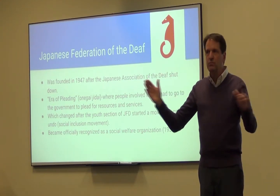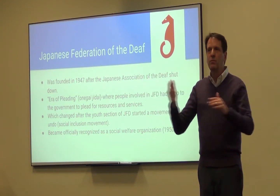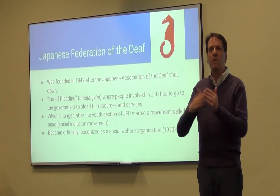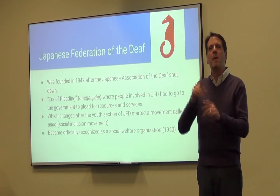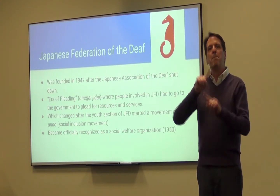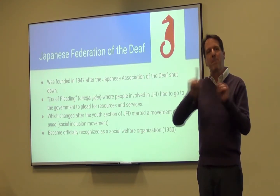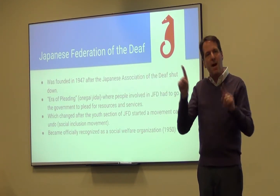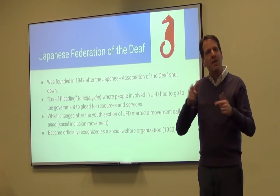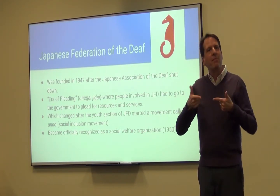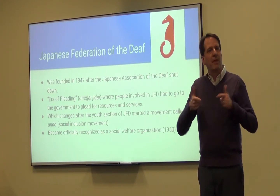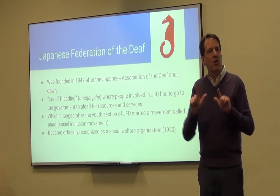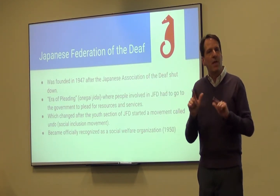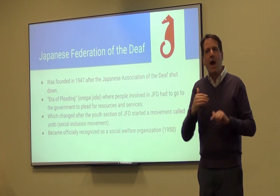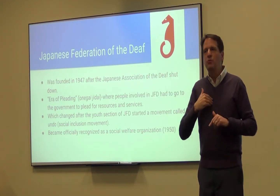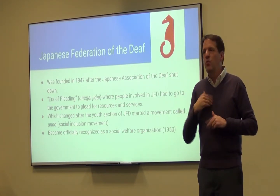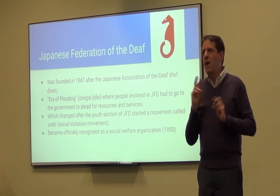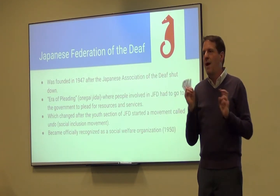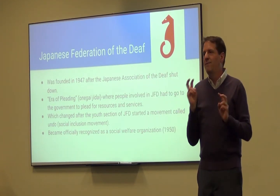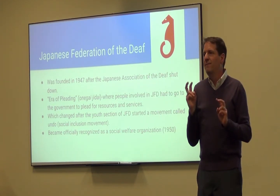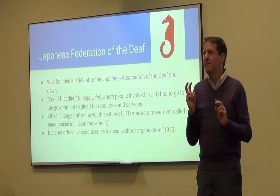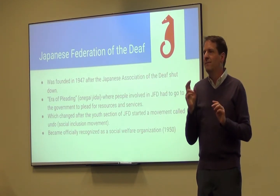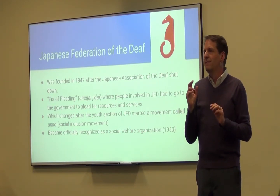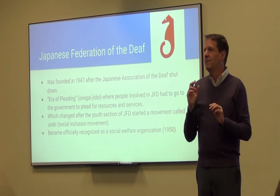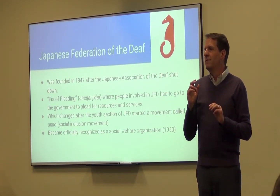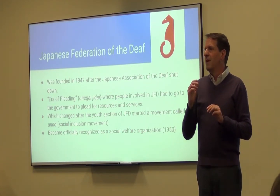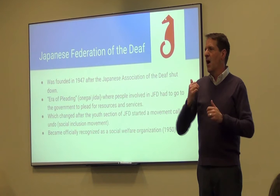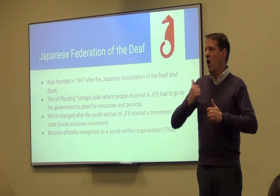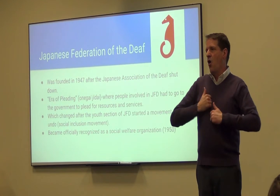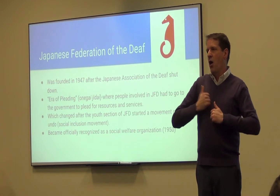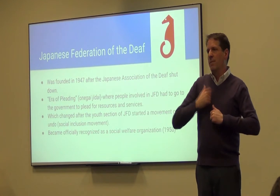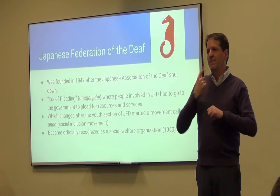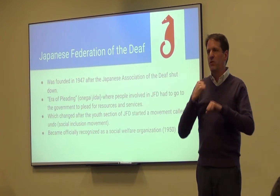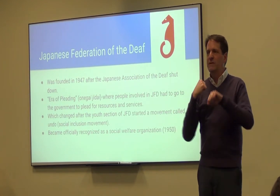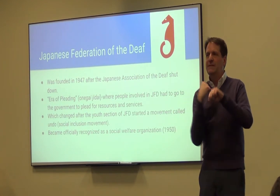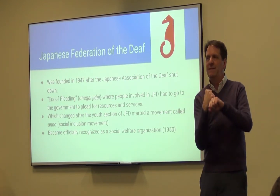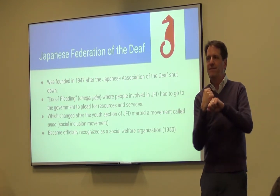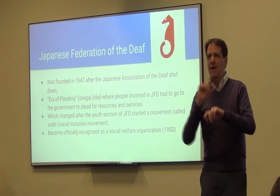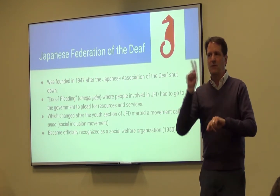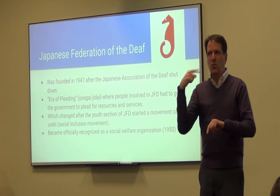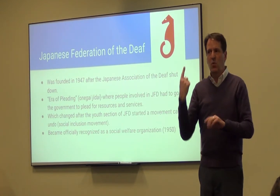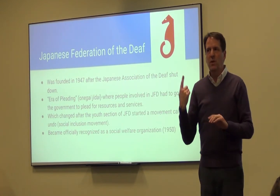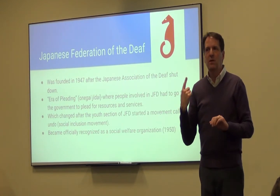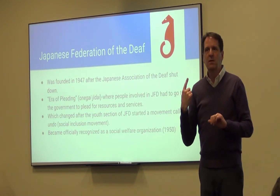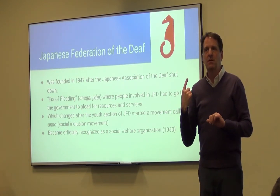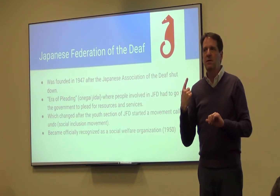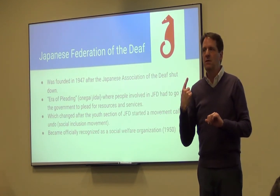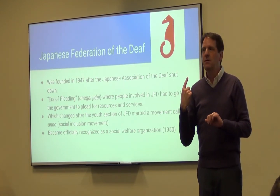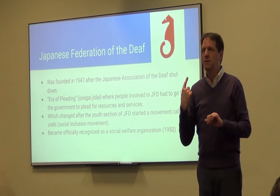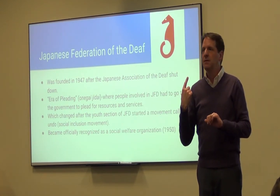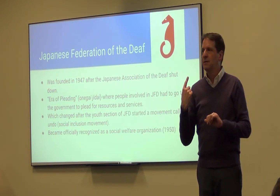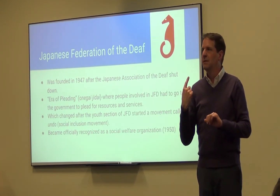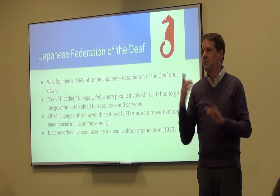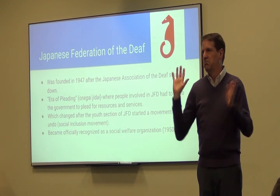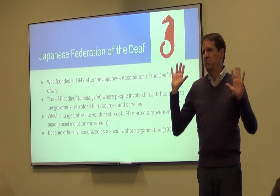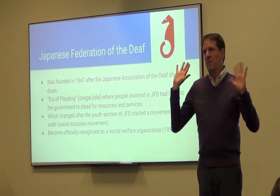After World War II, they were done sending troops to war, but they were allowed to have an internal army for safety